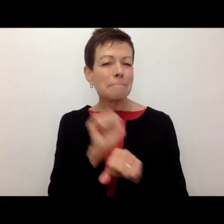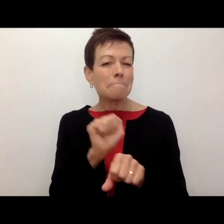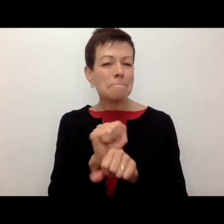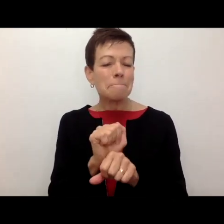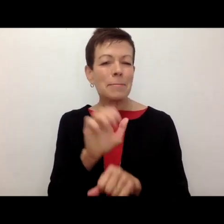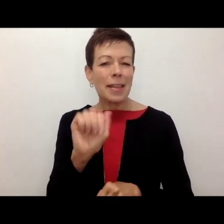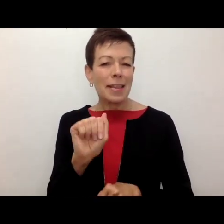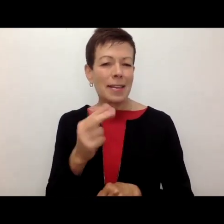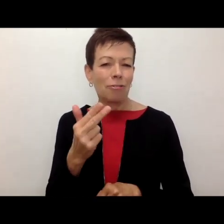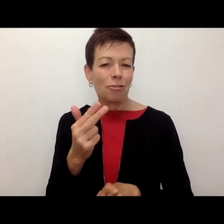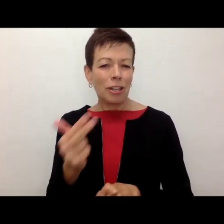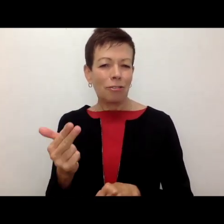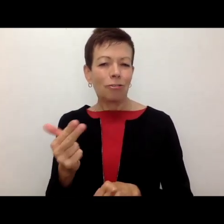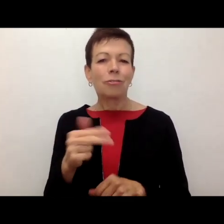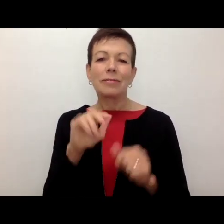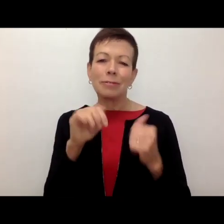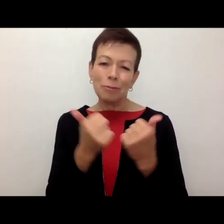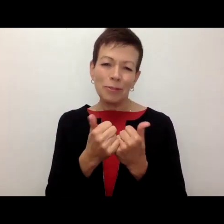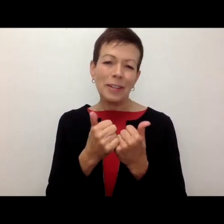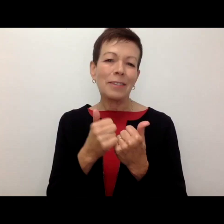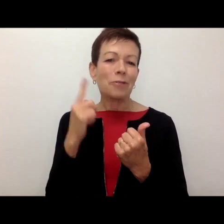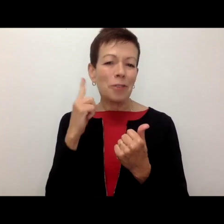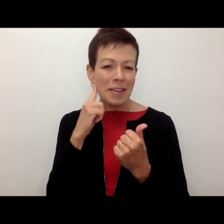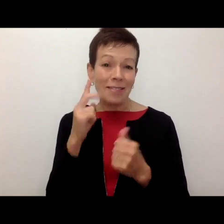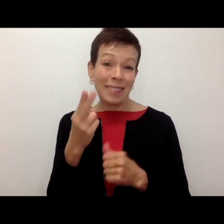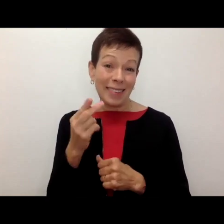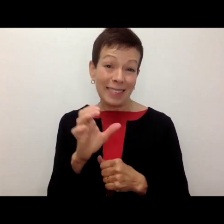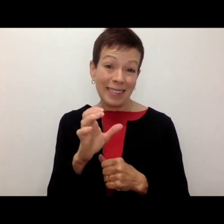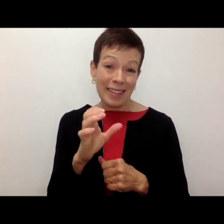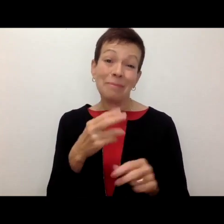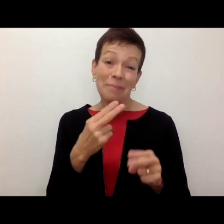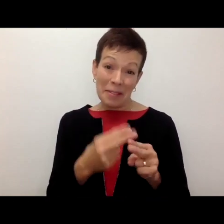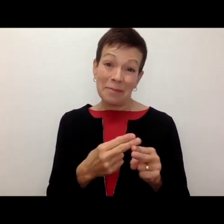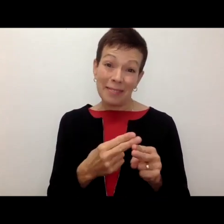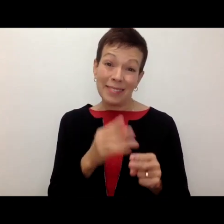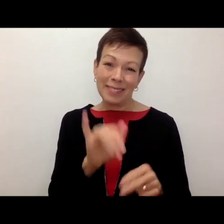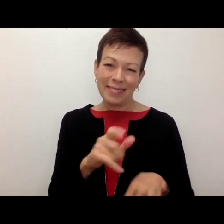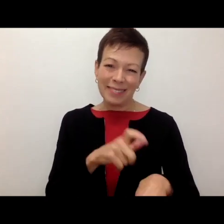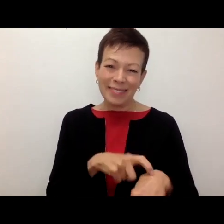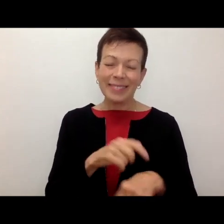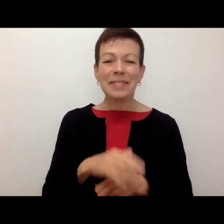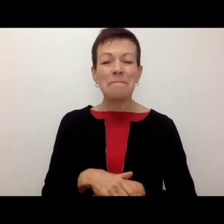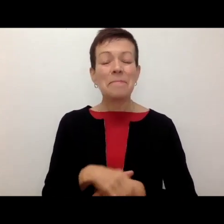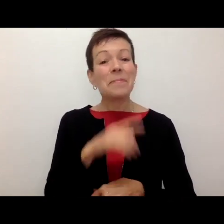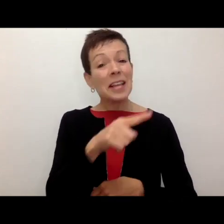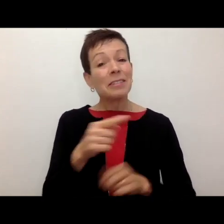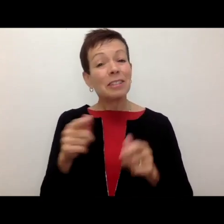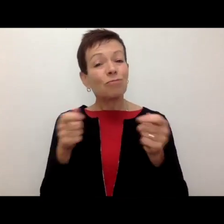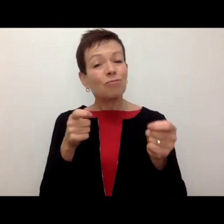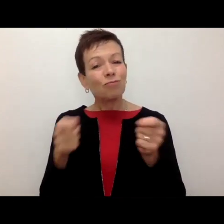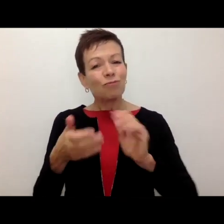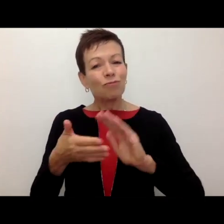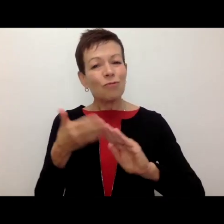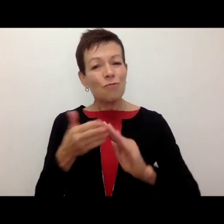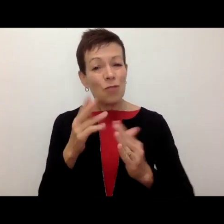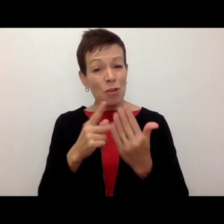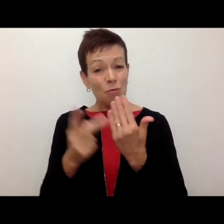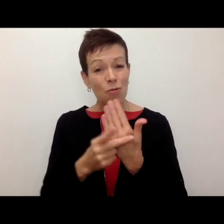He was working for the Association for Hearing Handicapped, AHH, as it was known at that time. He ran